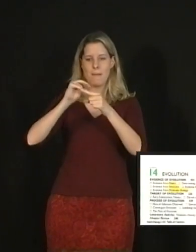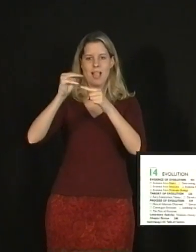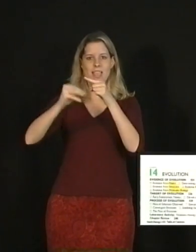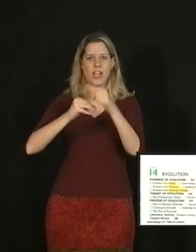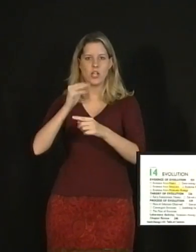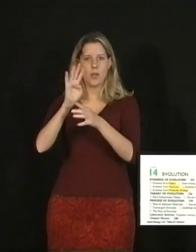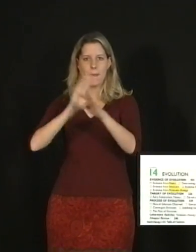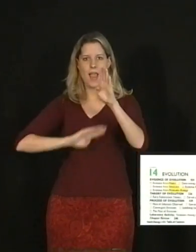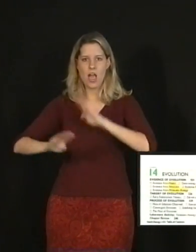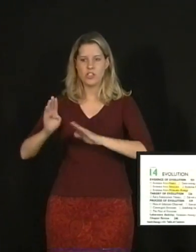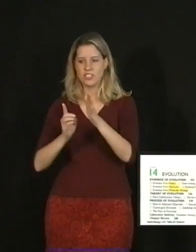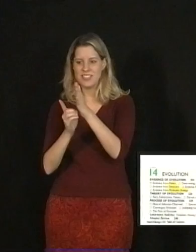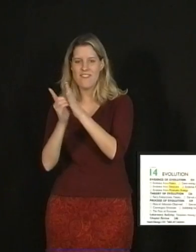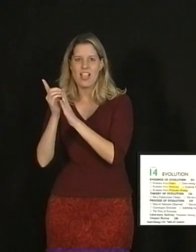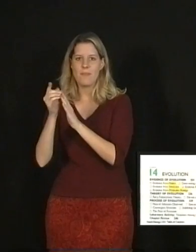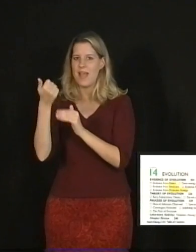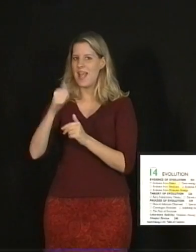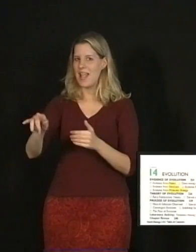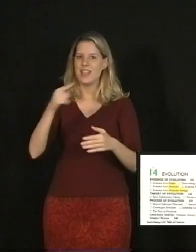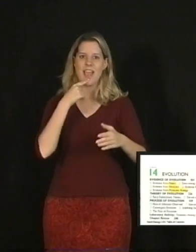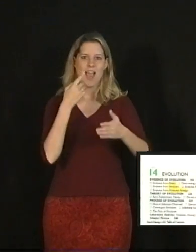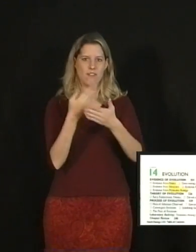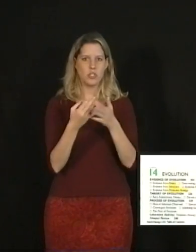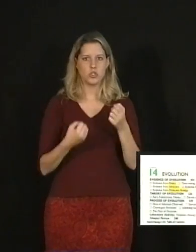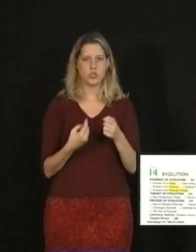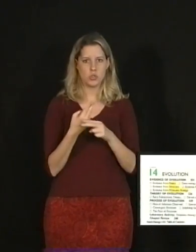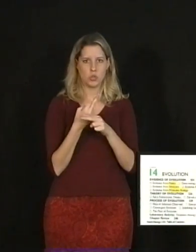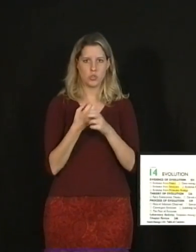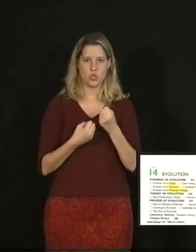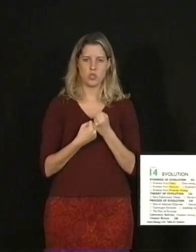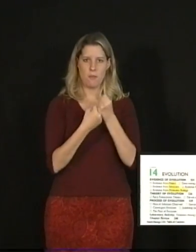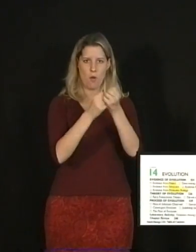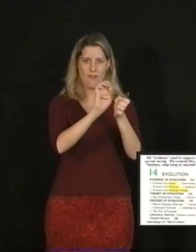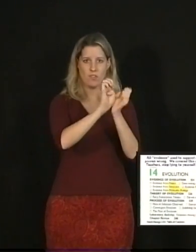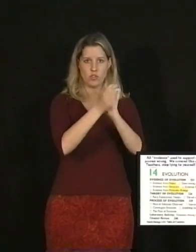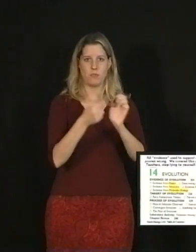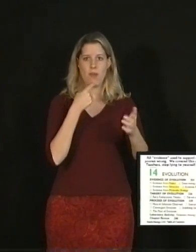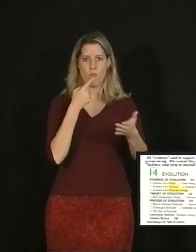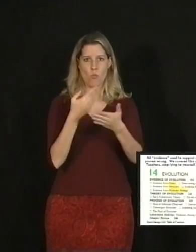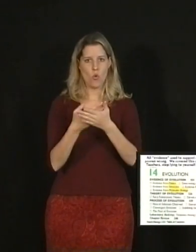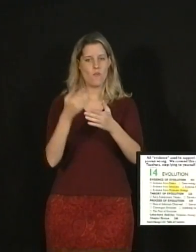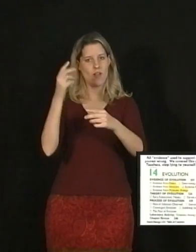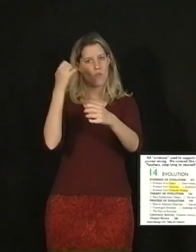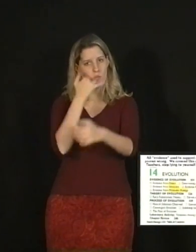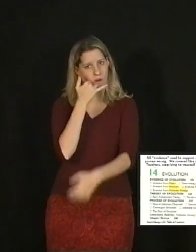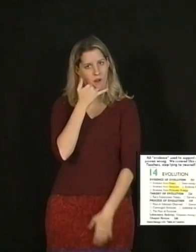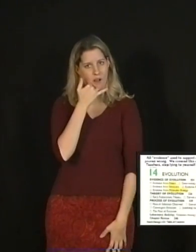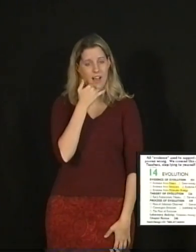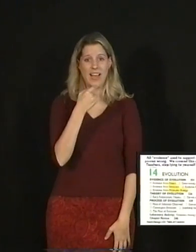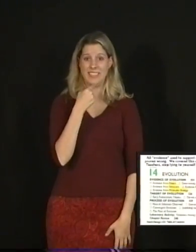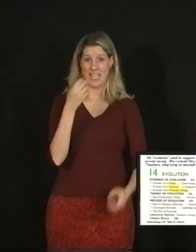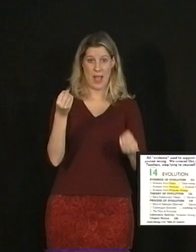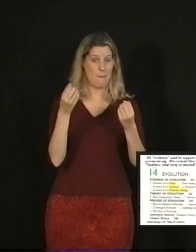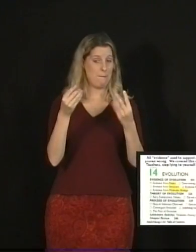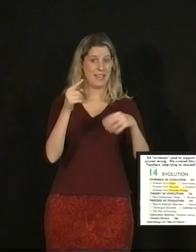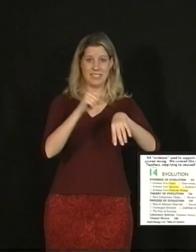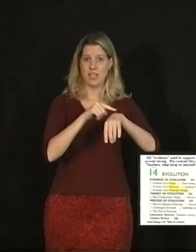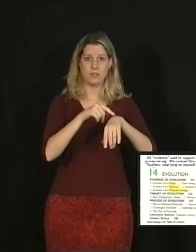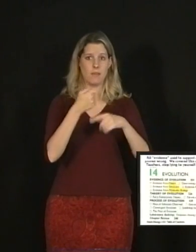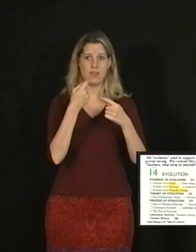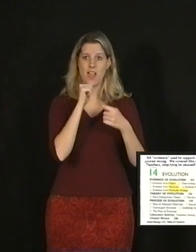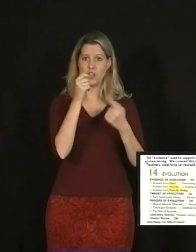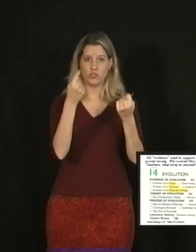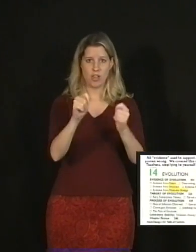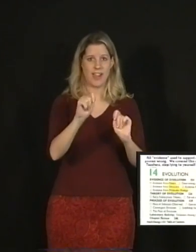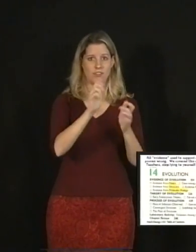molecular biology, from development. Any evidence that's used to support evolution has been proven wrong. Now, I said many times, I'm not